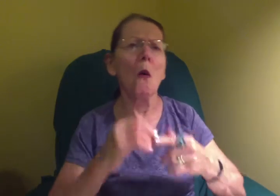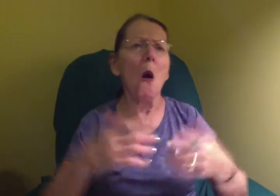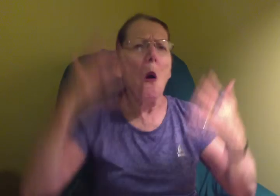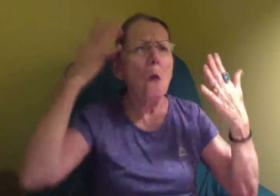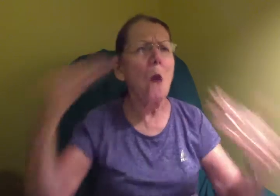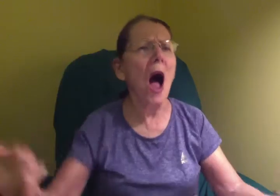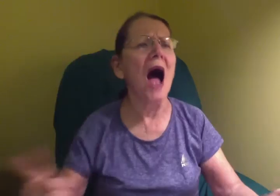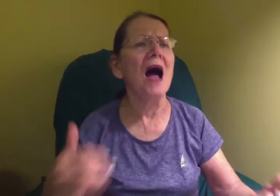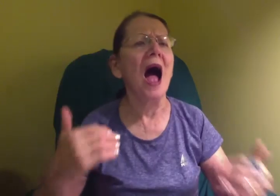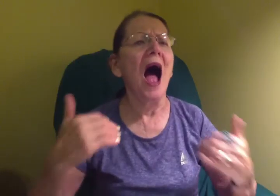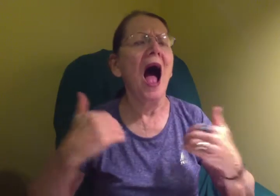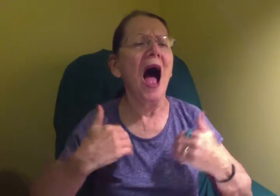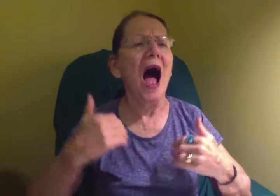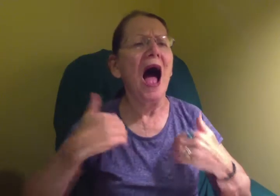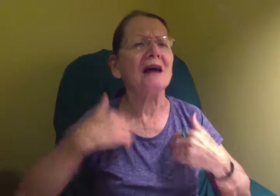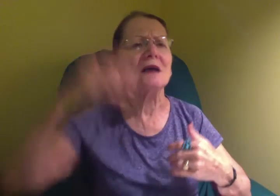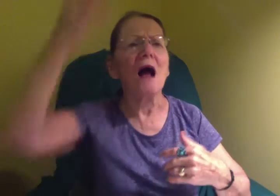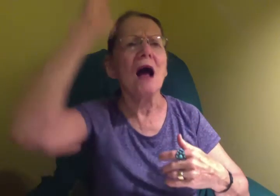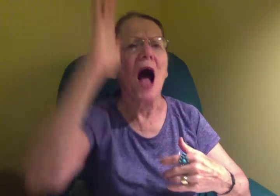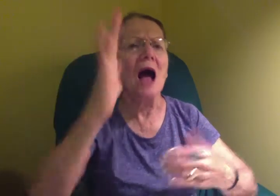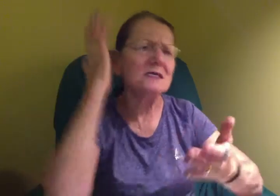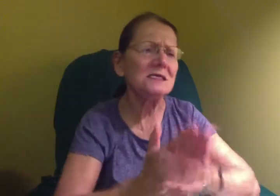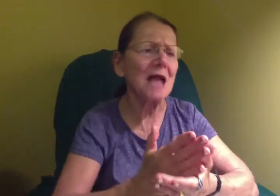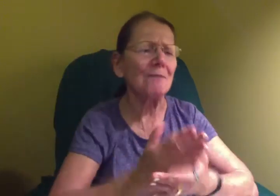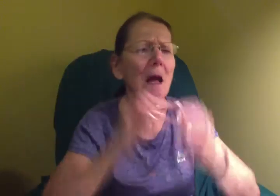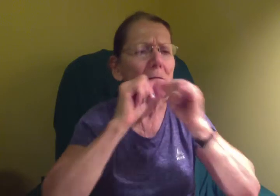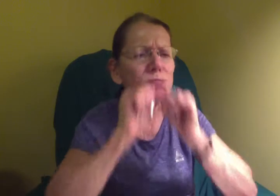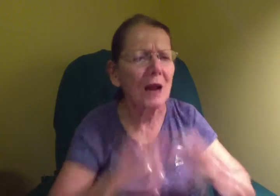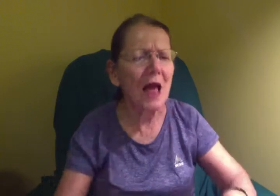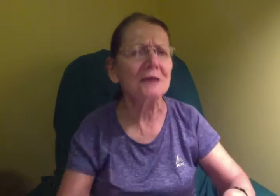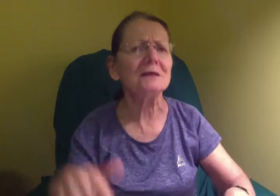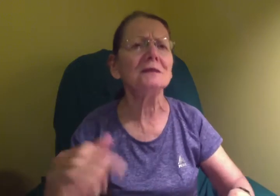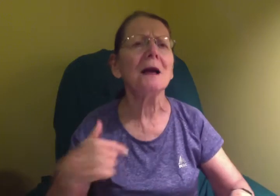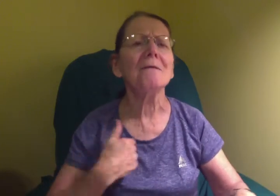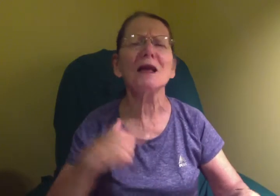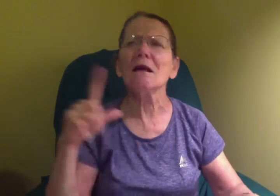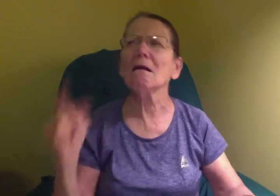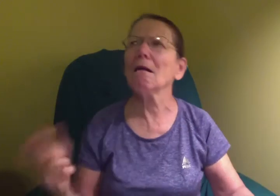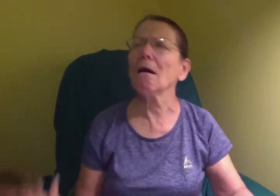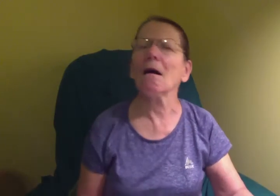I think is hard of the job